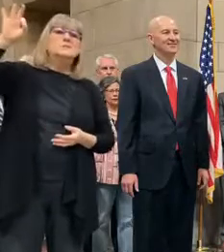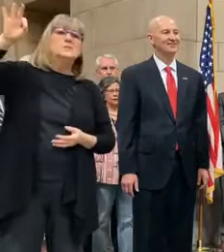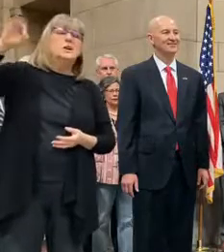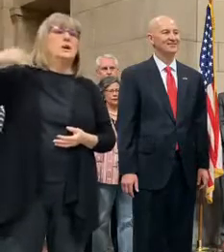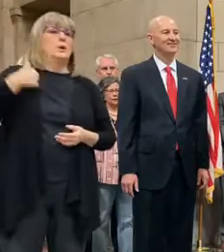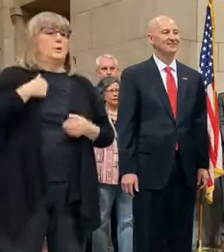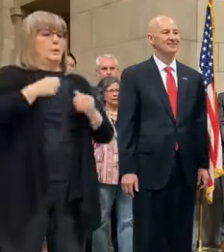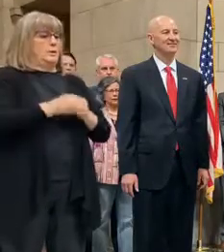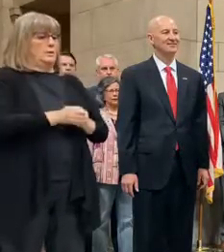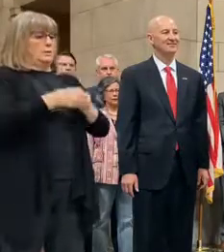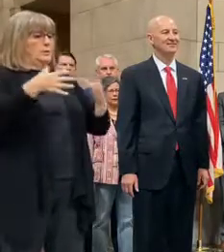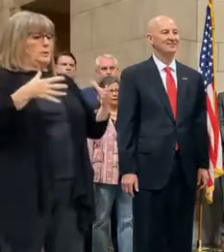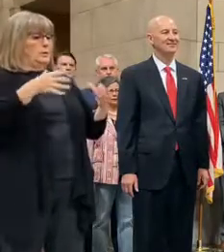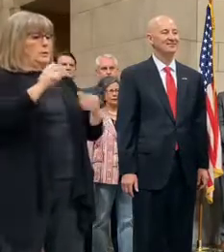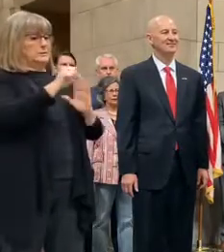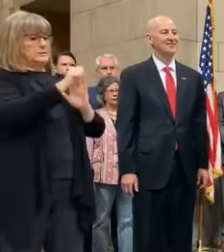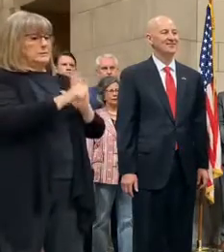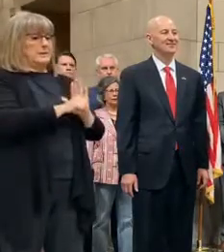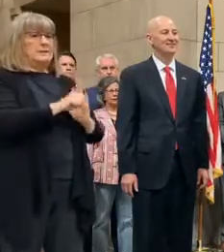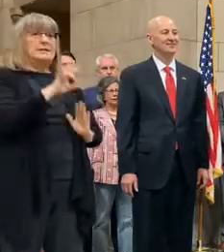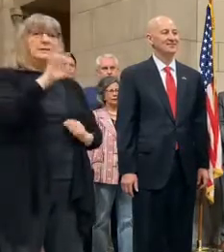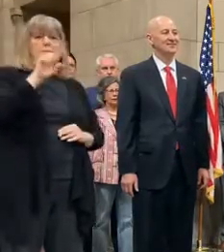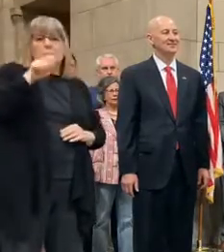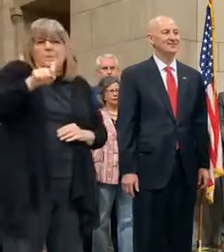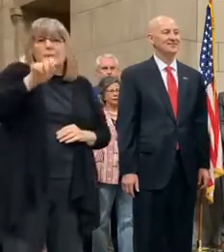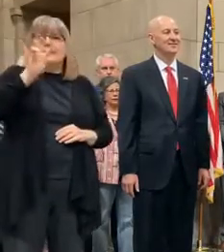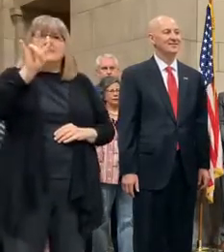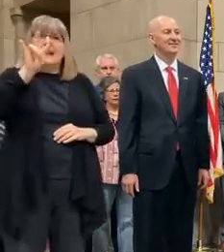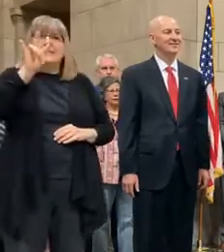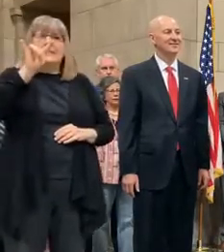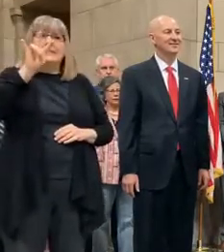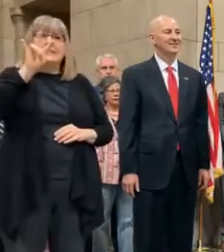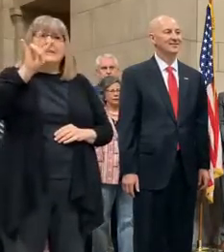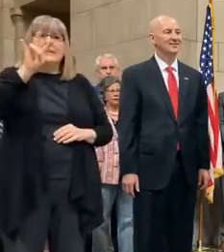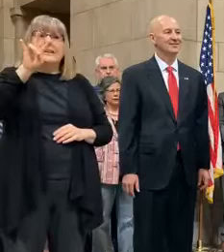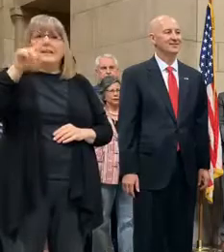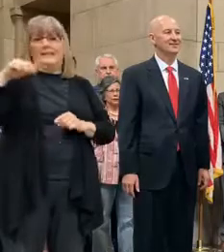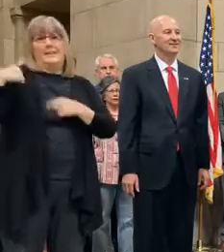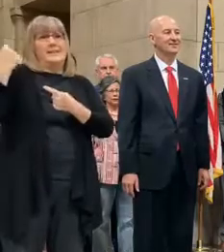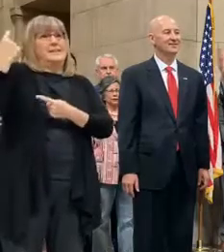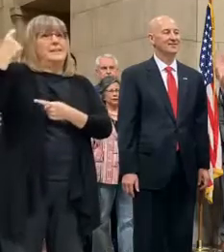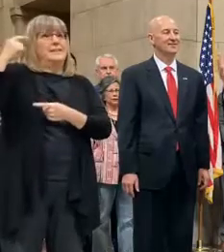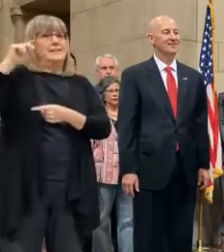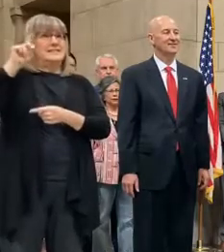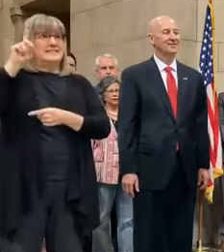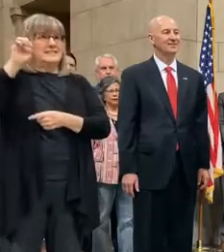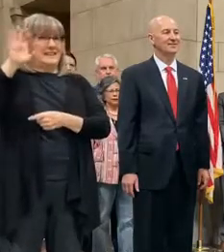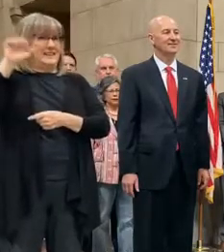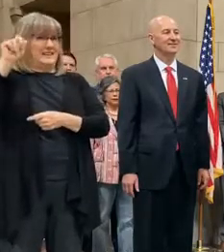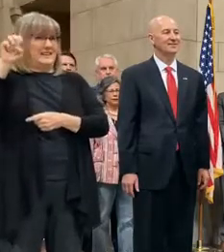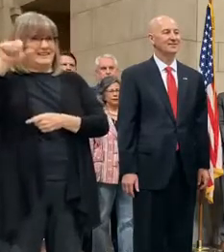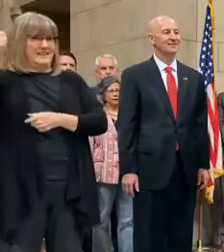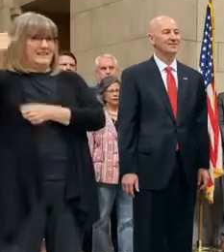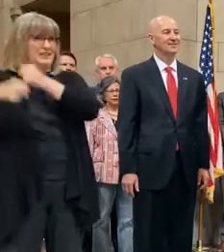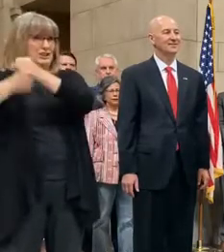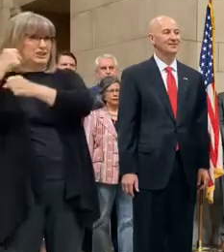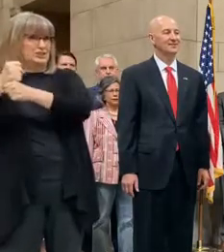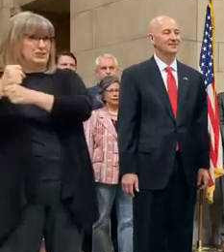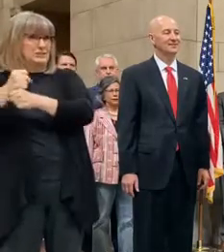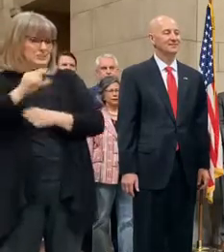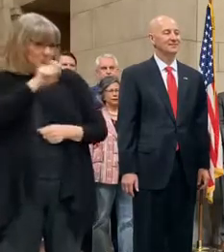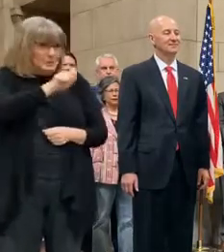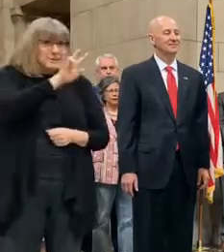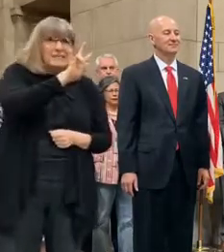the state 0.7% a year population over the last decade. If we keep up that rate, we're going to find ourselves